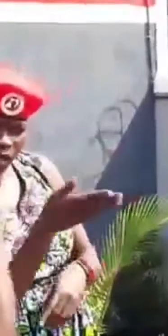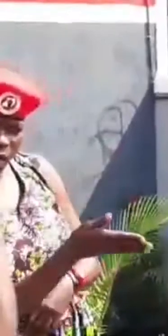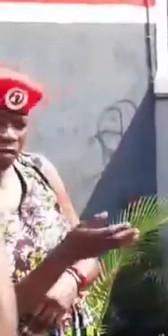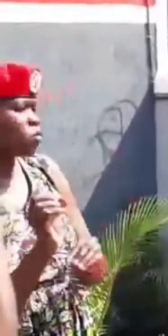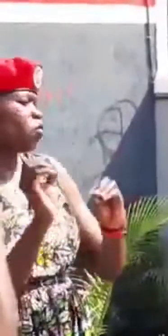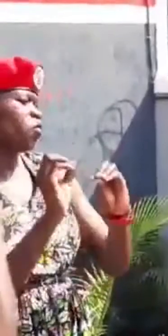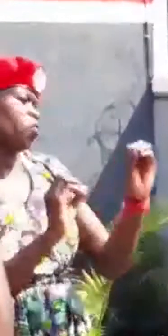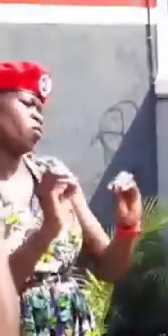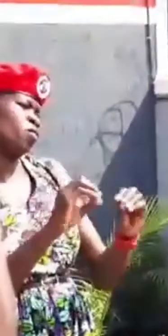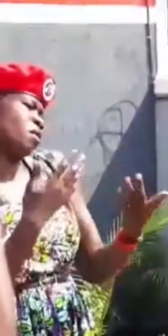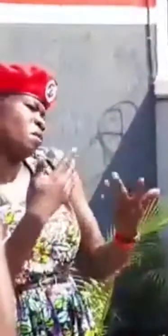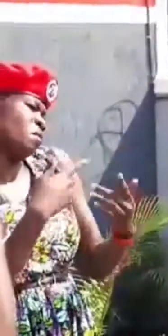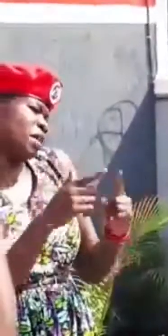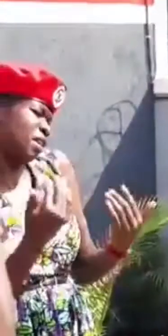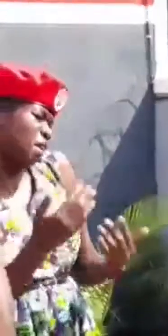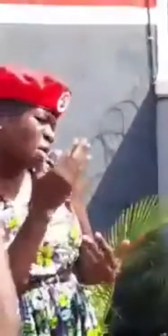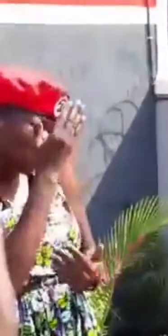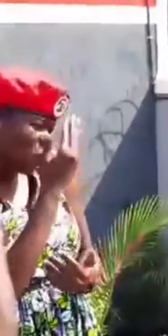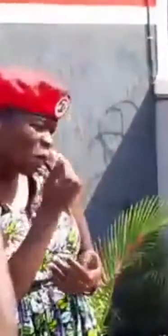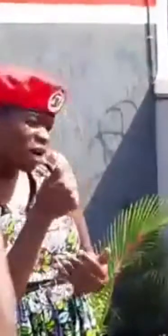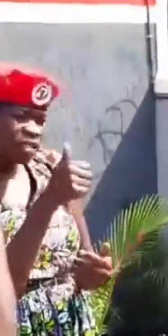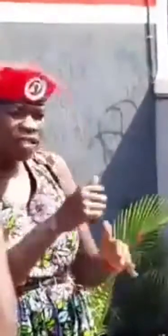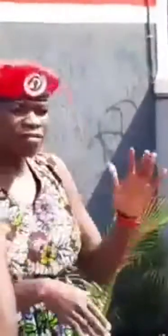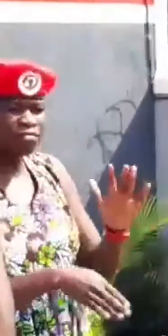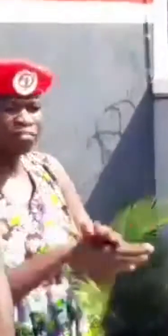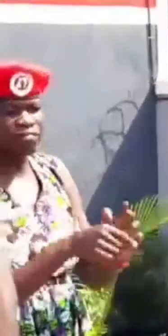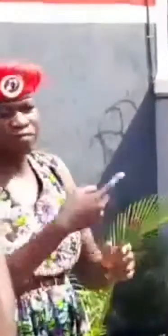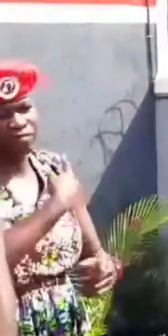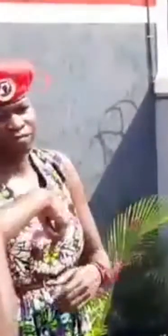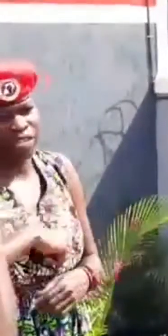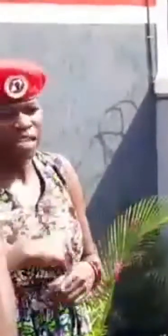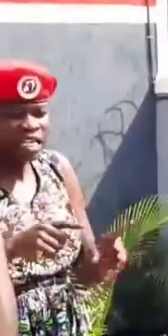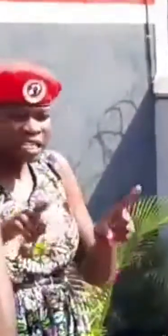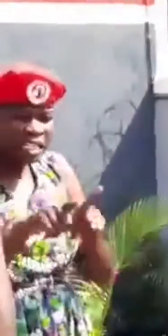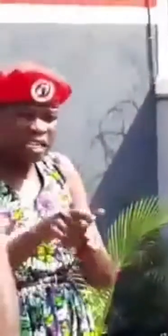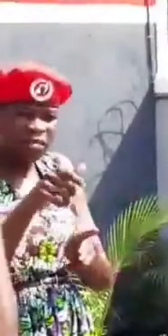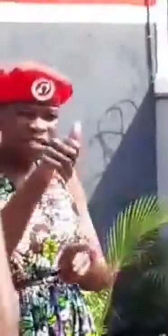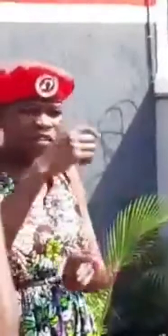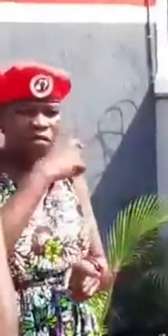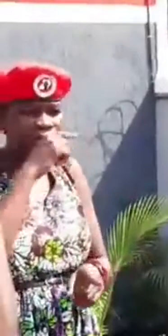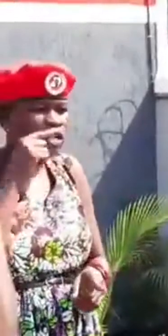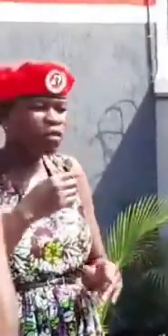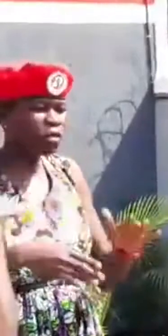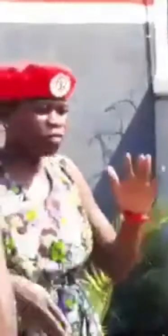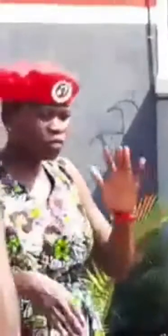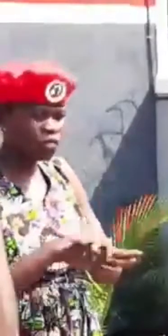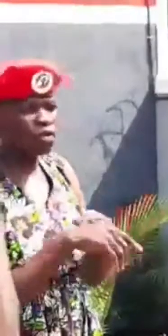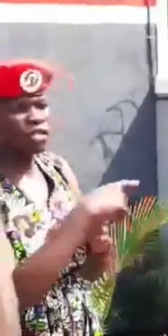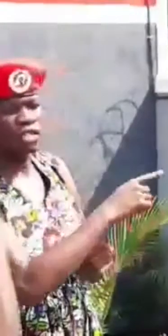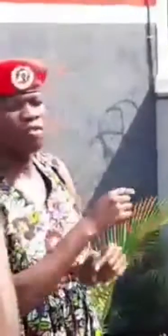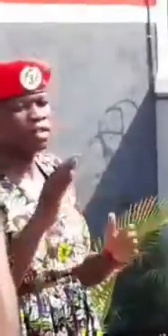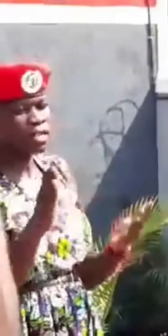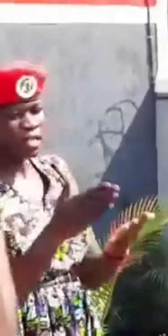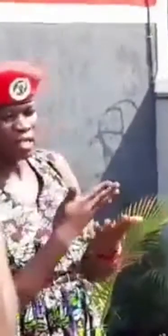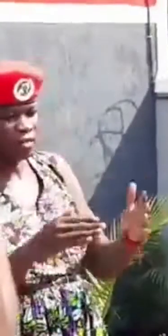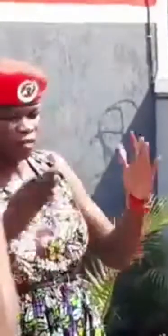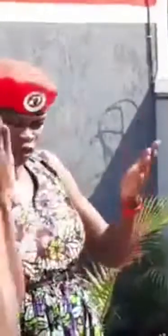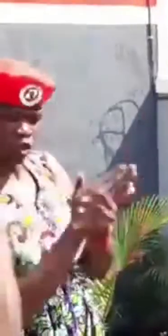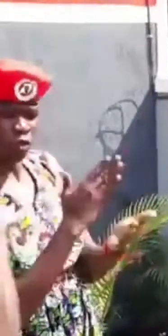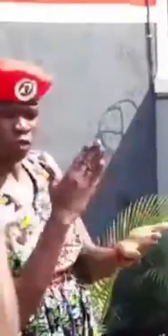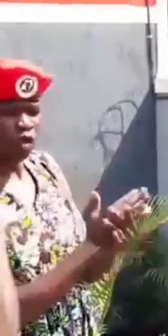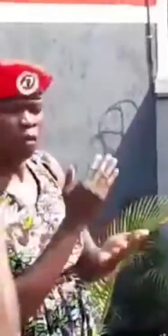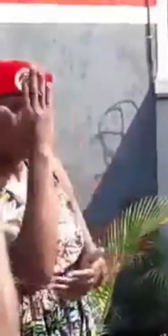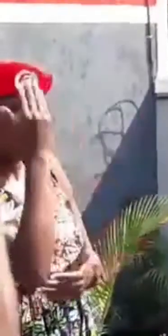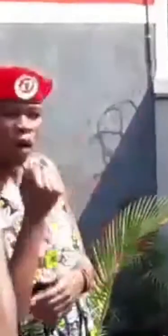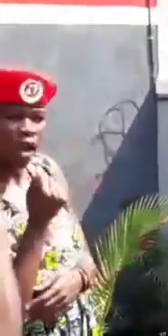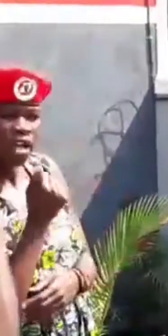no coronavirus when Museveni personally ordered for the blocking of all our shows. So, we must